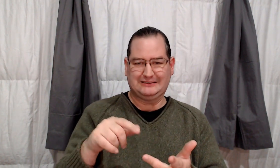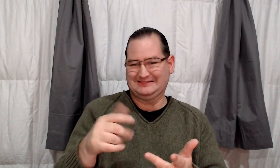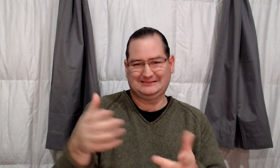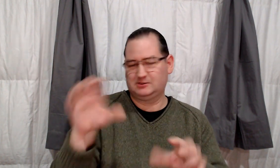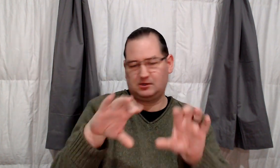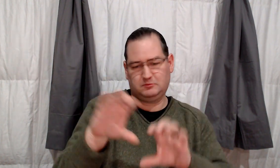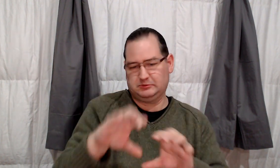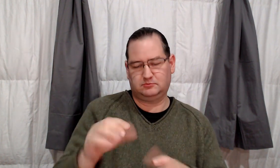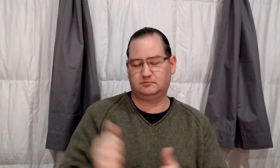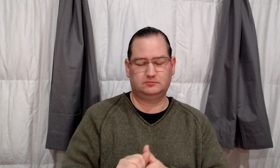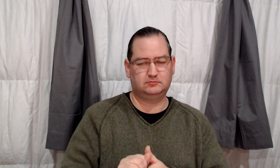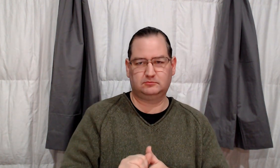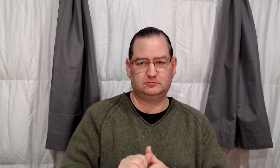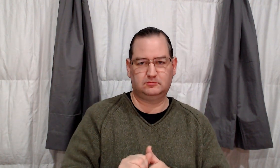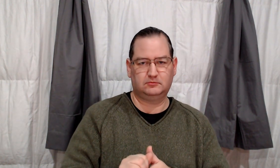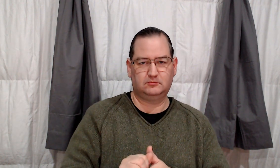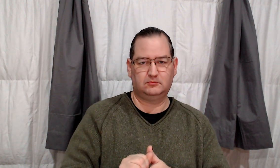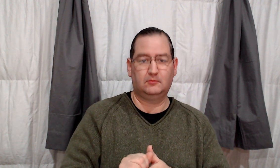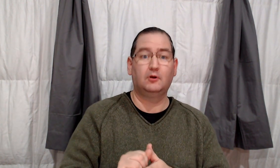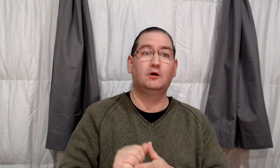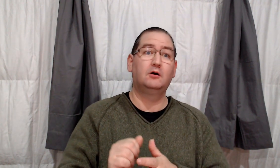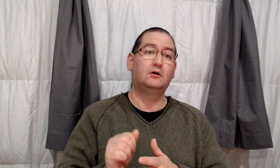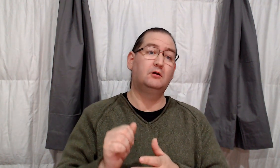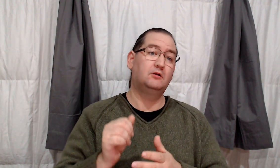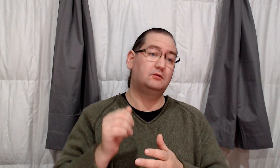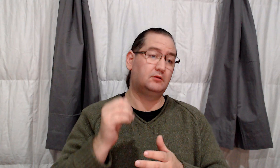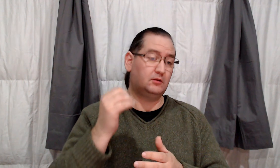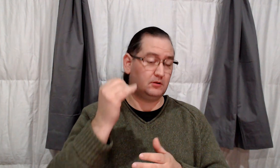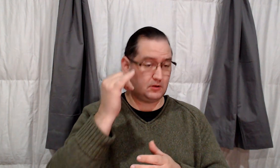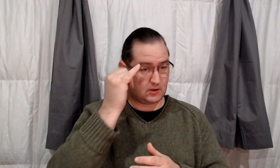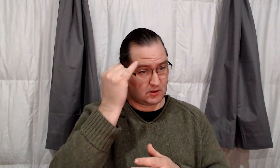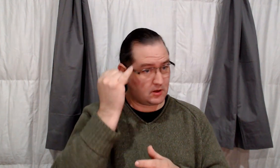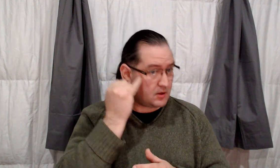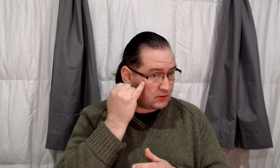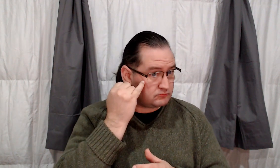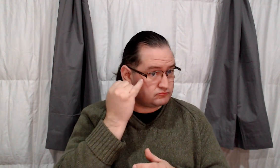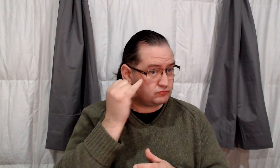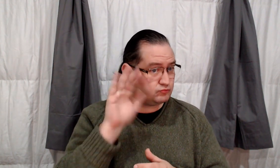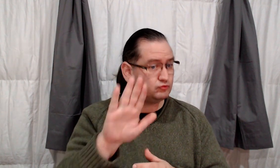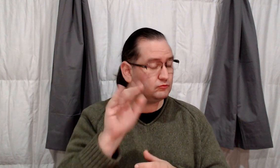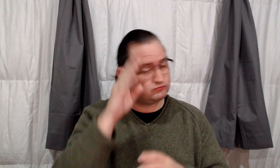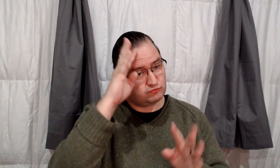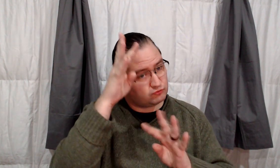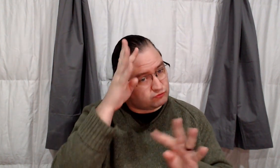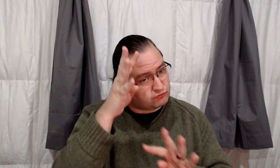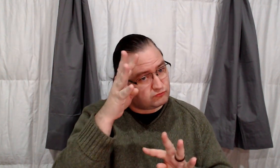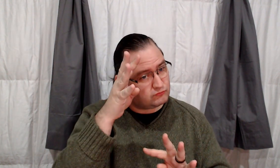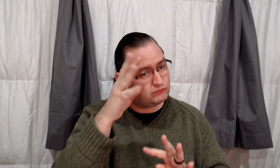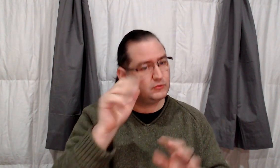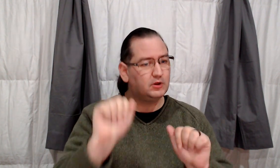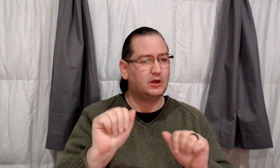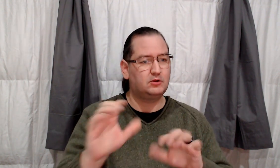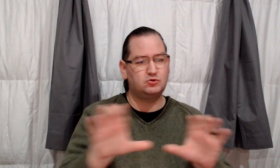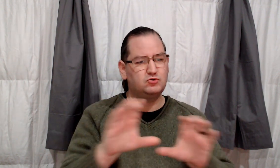Now, providing your creative mind can come up with something else for it to do, and I've never known anyone who can't do